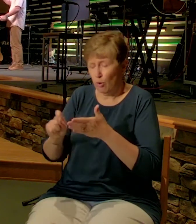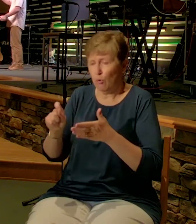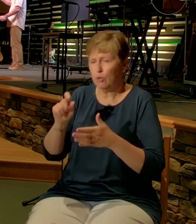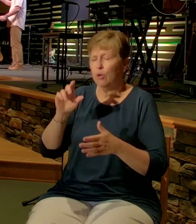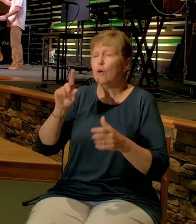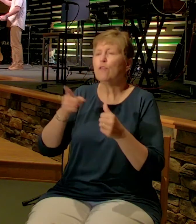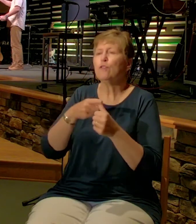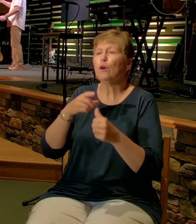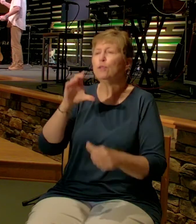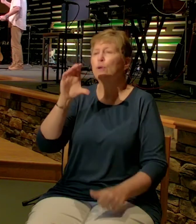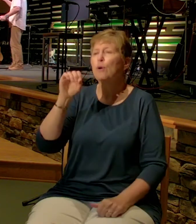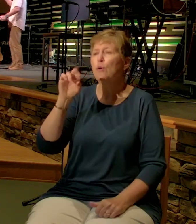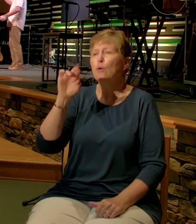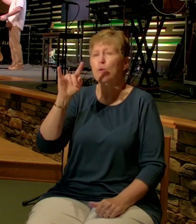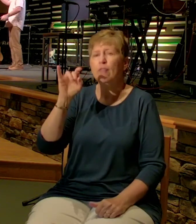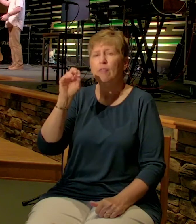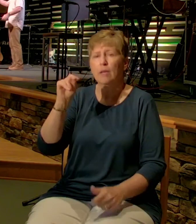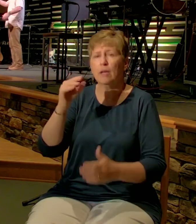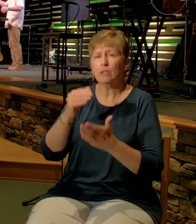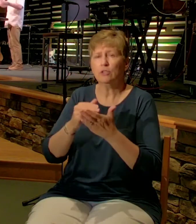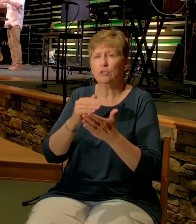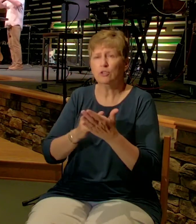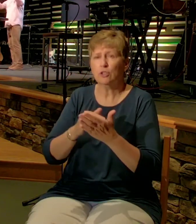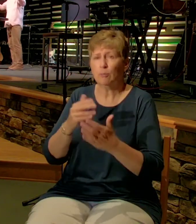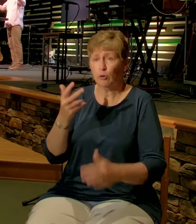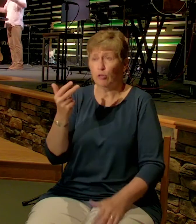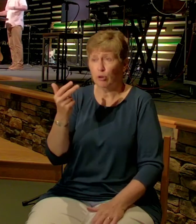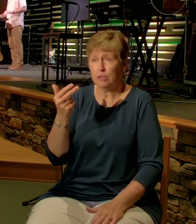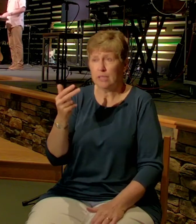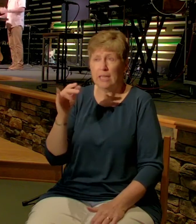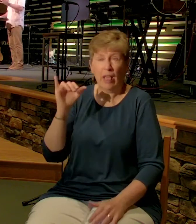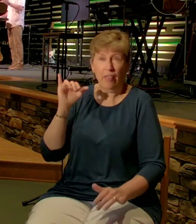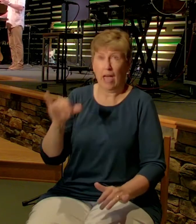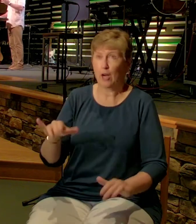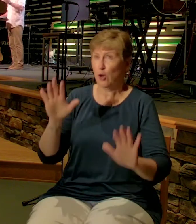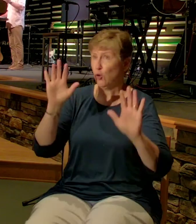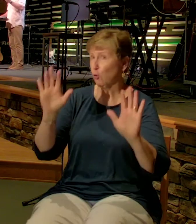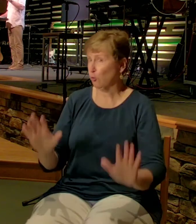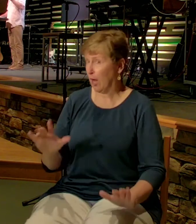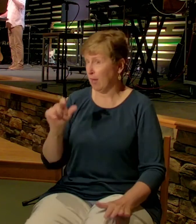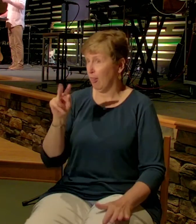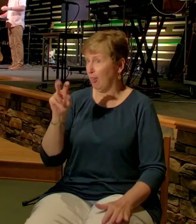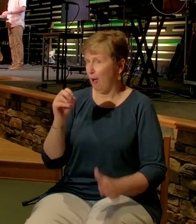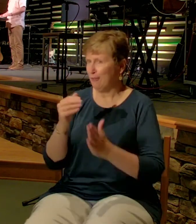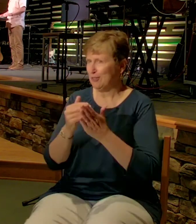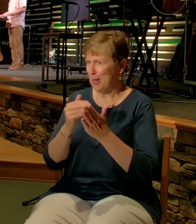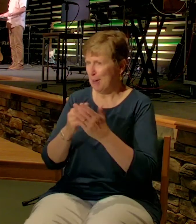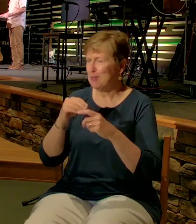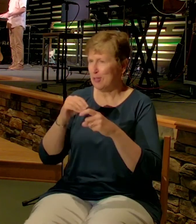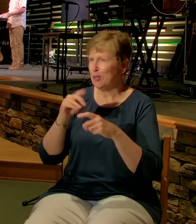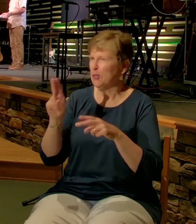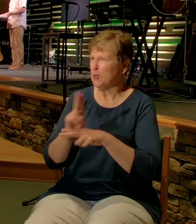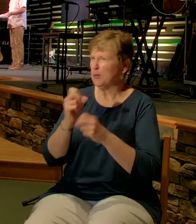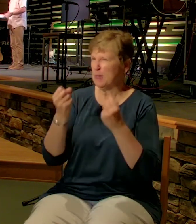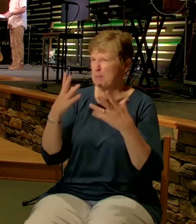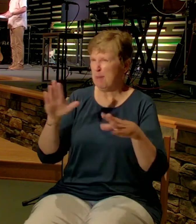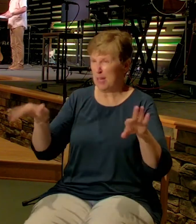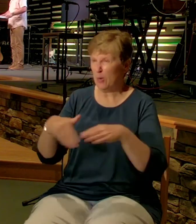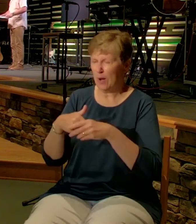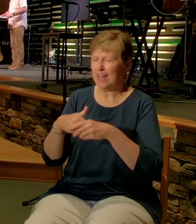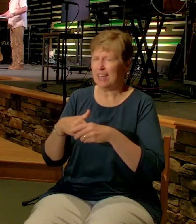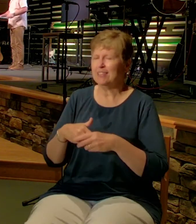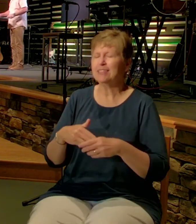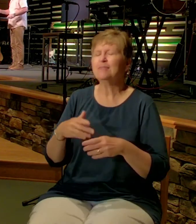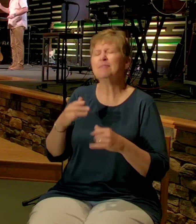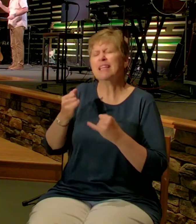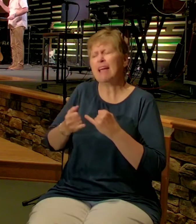chapter 13, you know that great love chapter in the Bible used in many weddings? Paul ends by saying this in verse